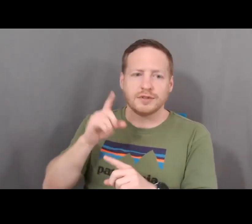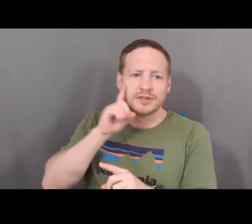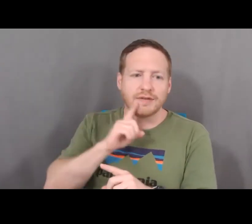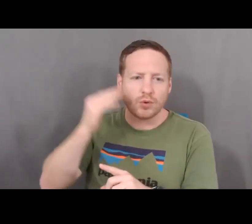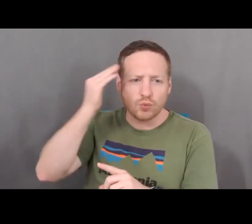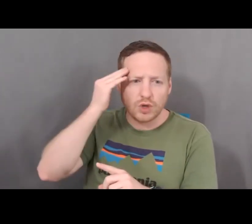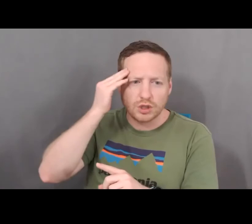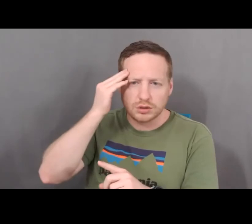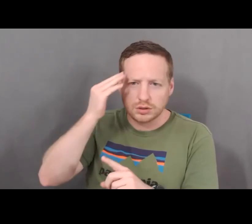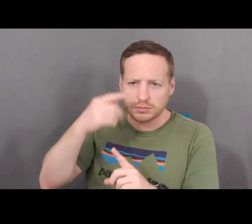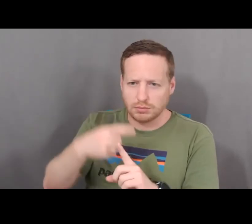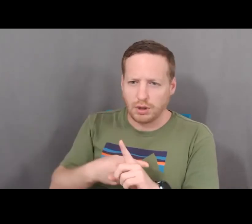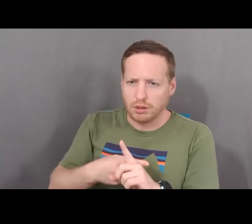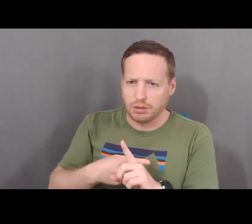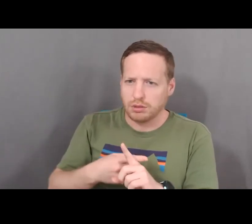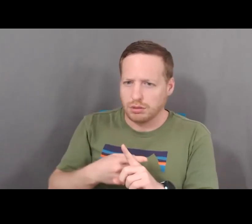So the month of September, we have Deaf Awareness Month.